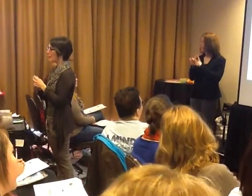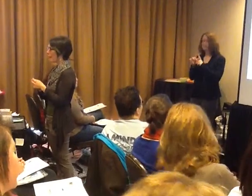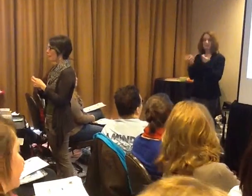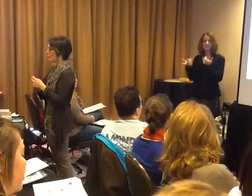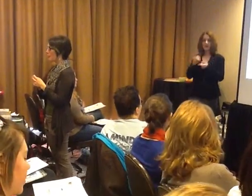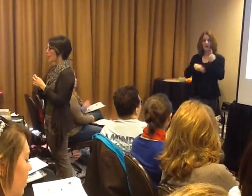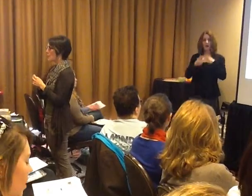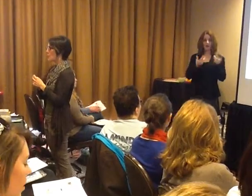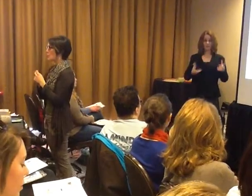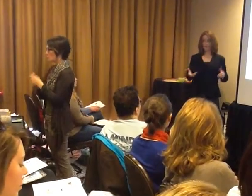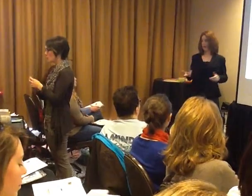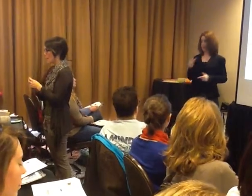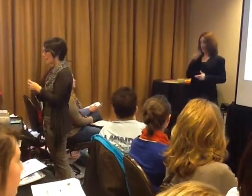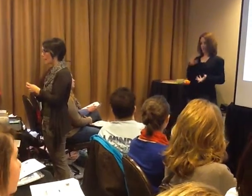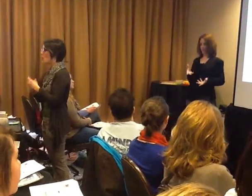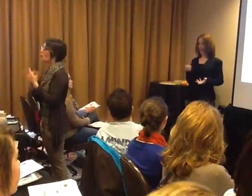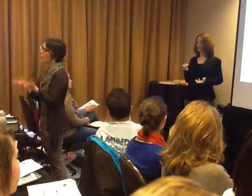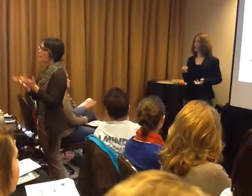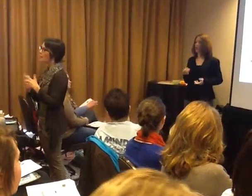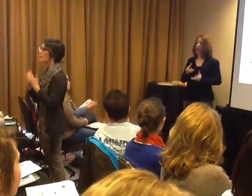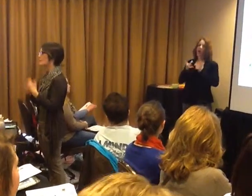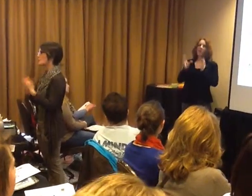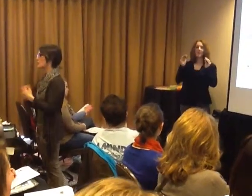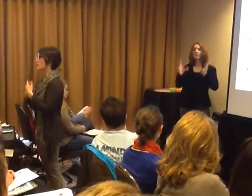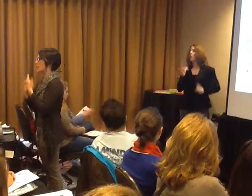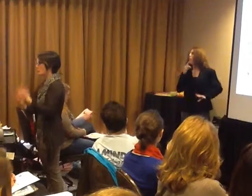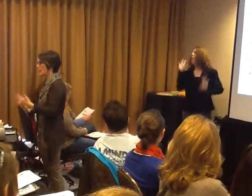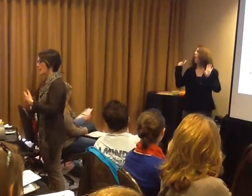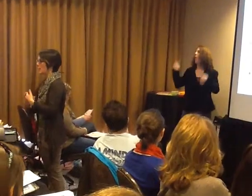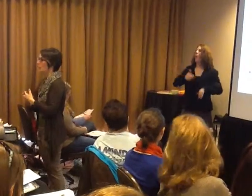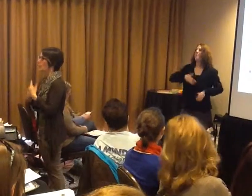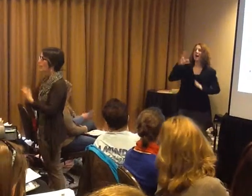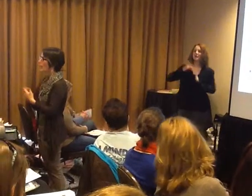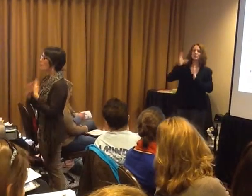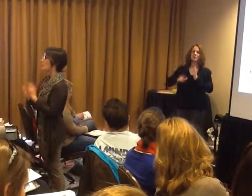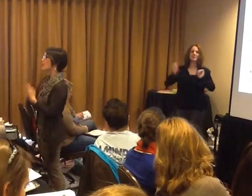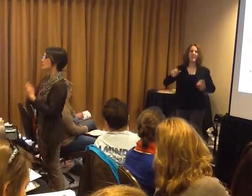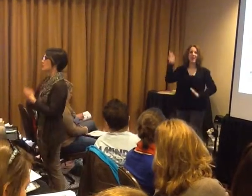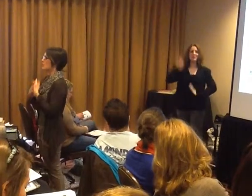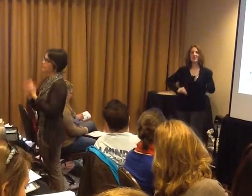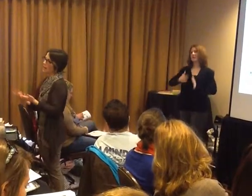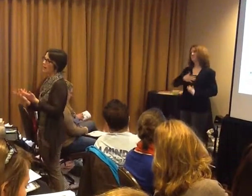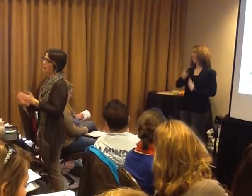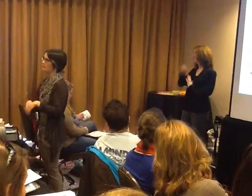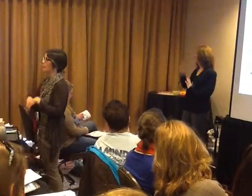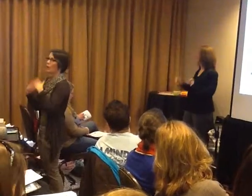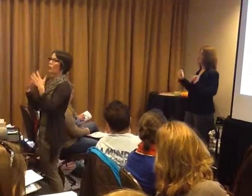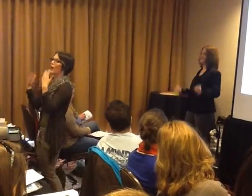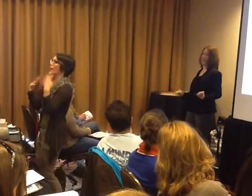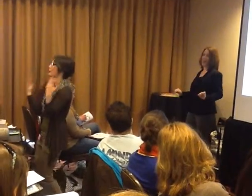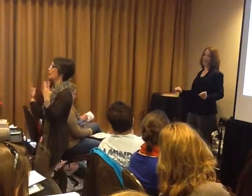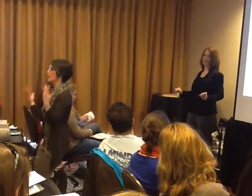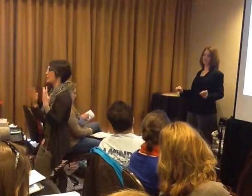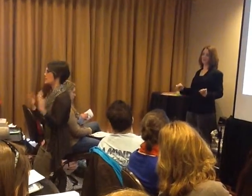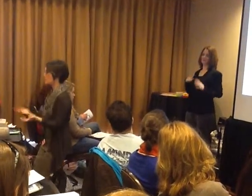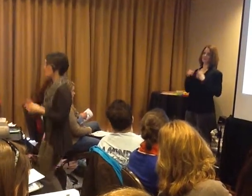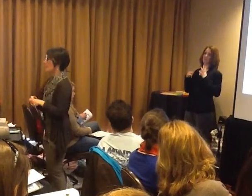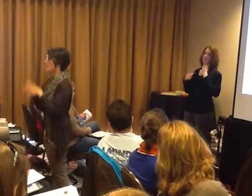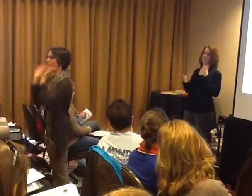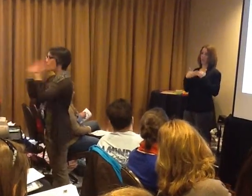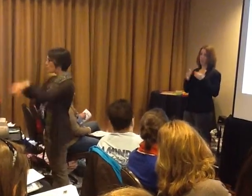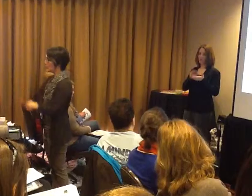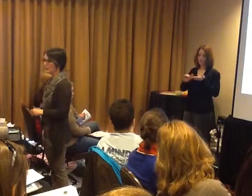get a lot of pushback, like, well, but my students can read, or well, but my students can whatever the